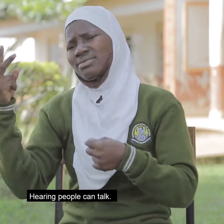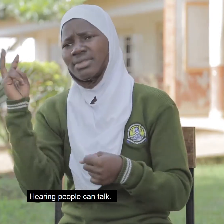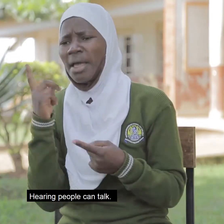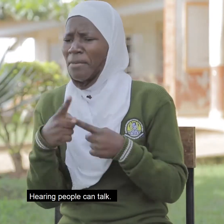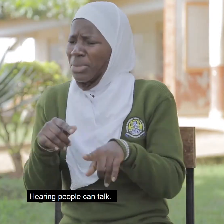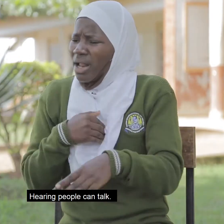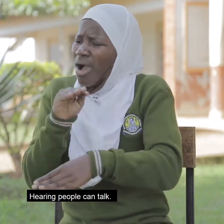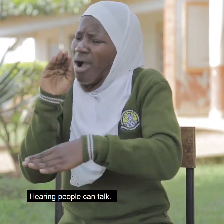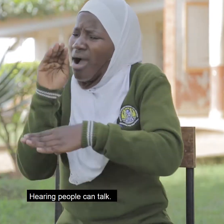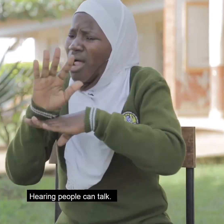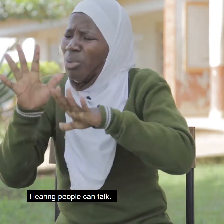can talk.